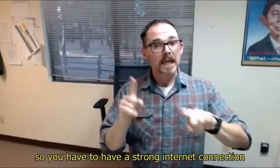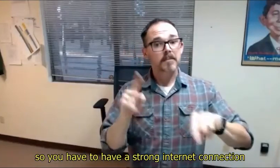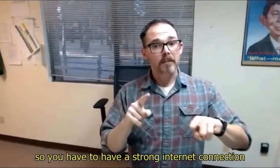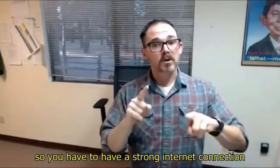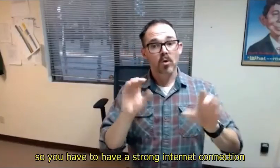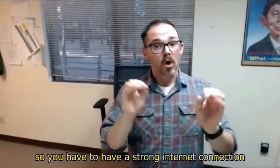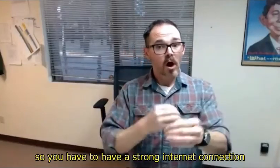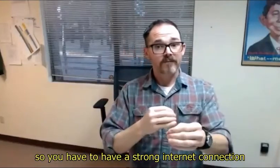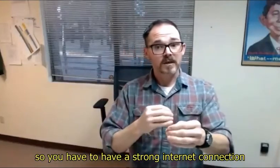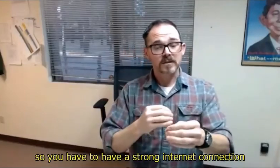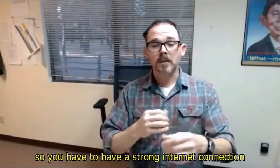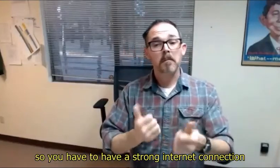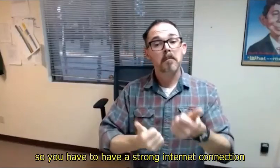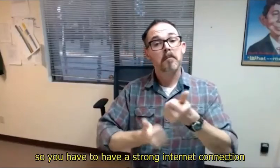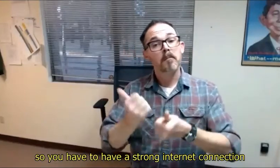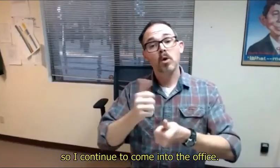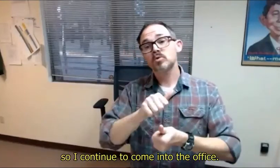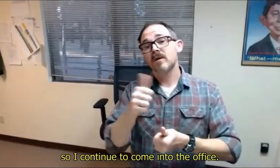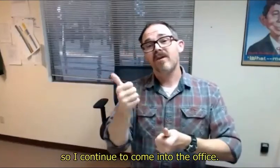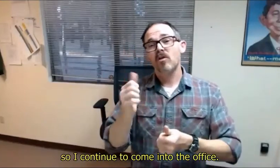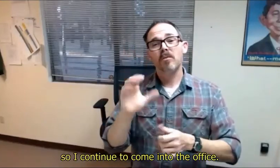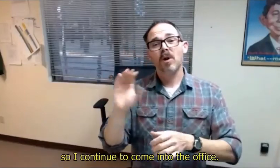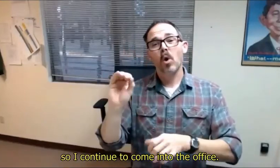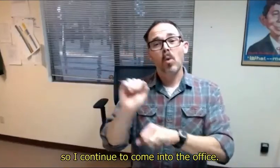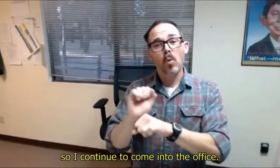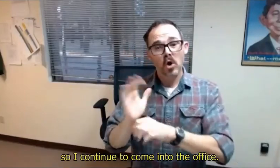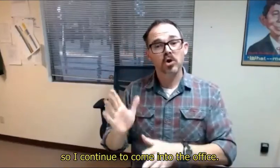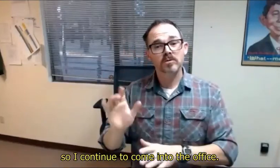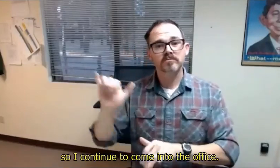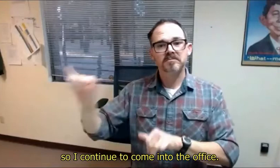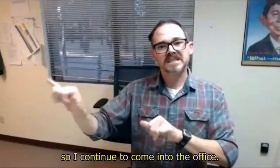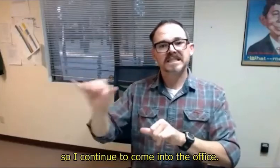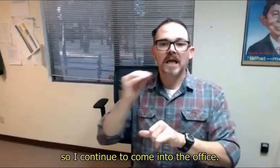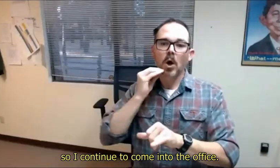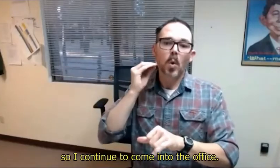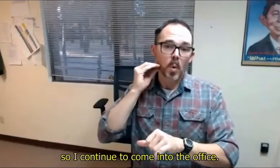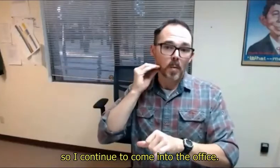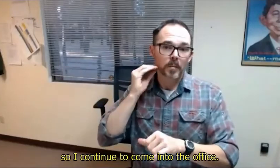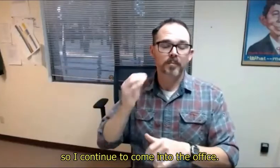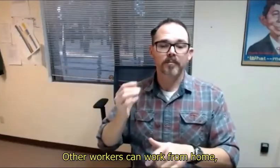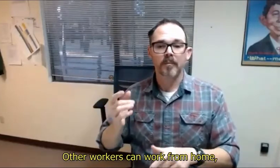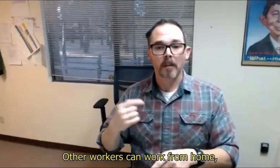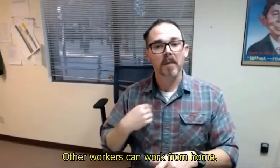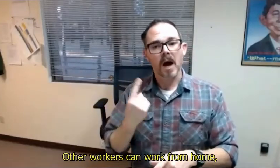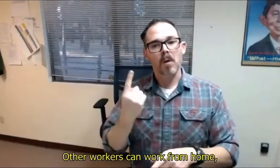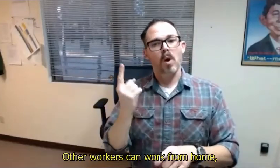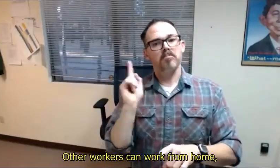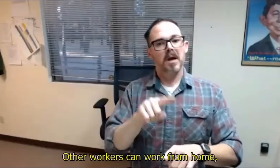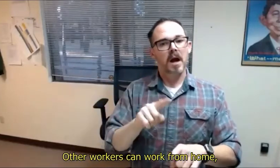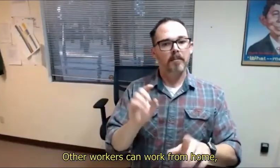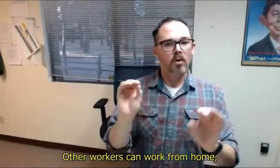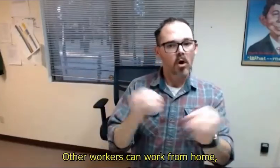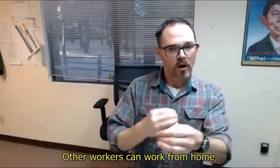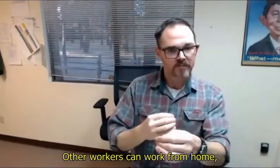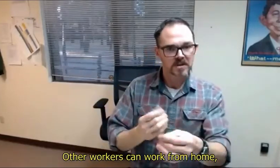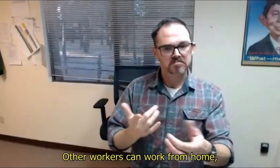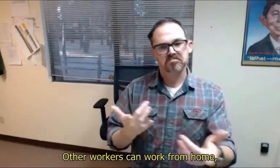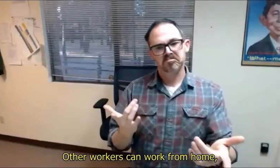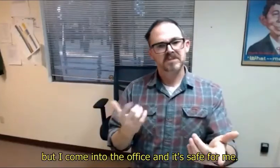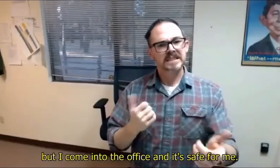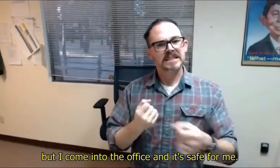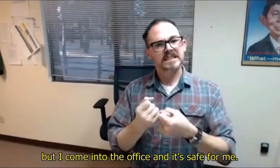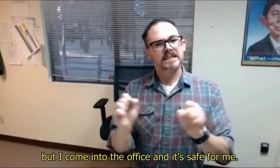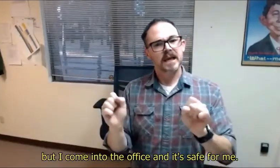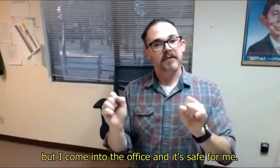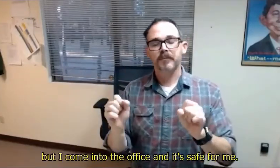you have to have a strong internet connection. So I continue to come into the office. Other workers can work from